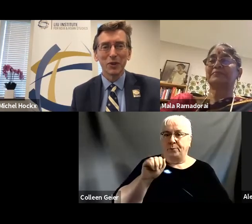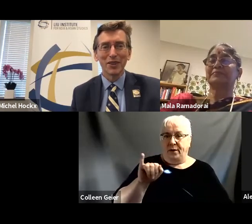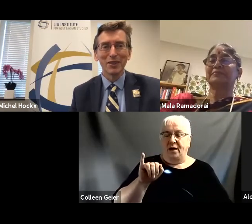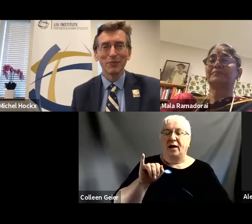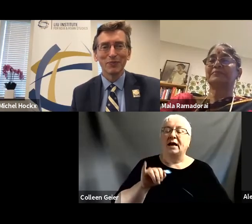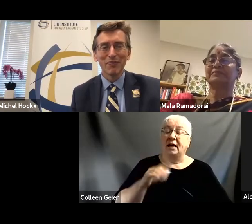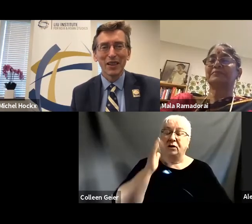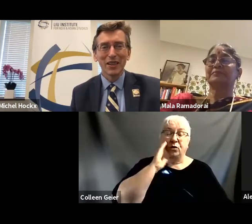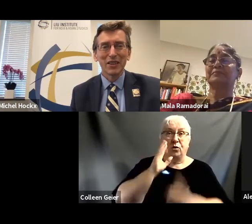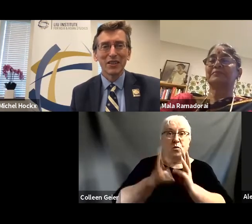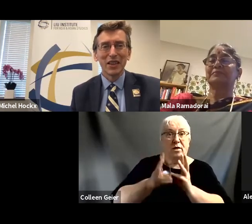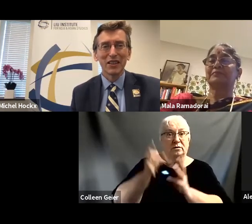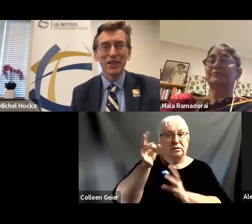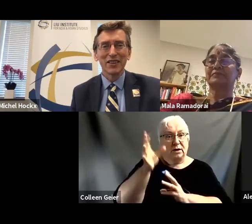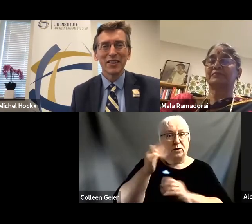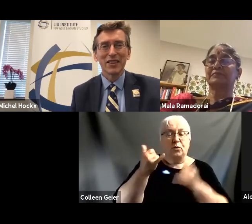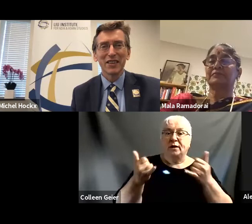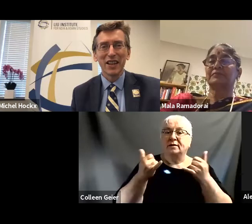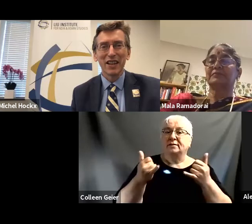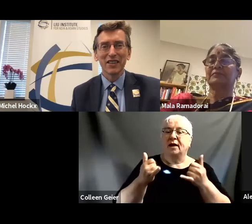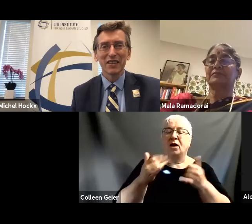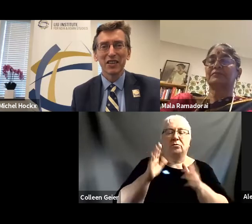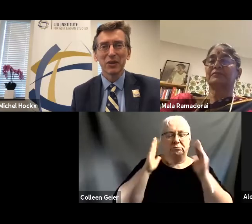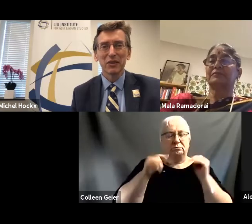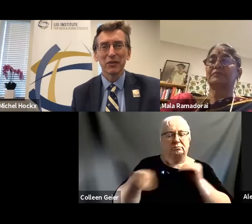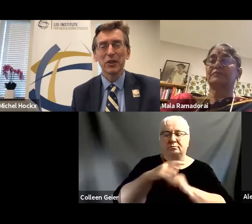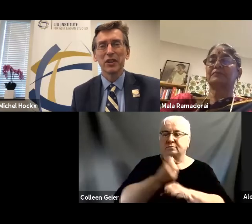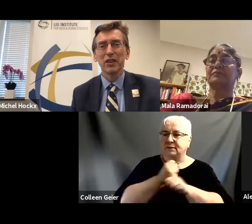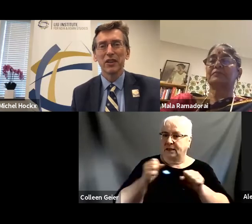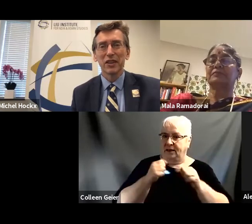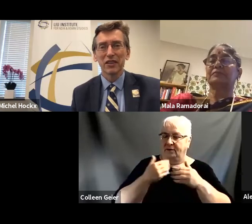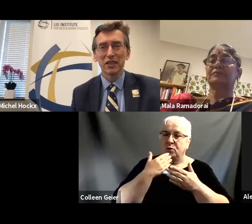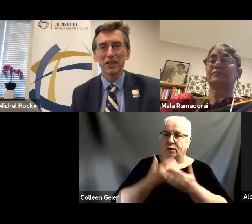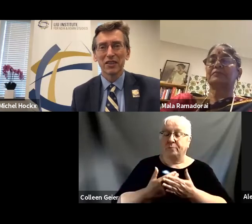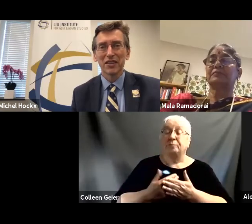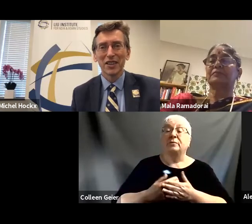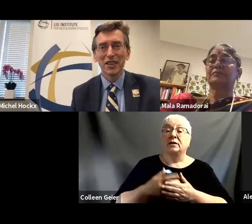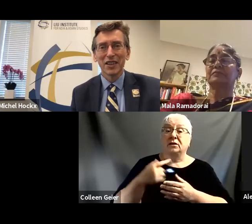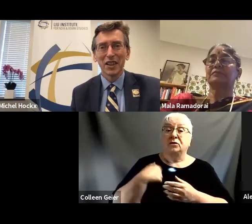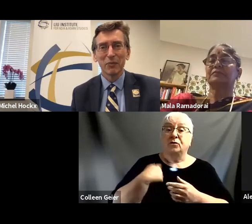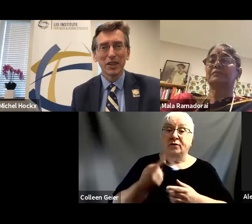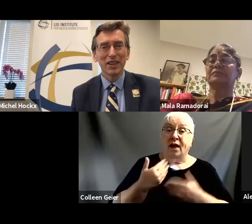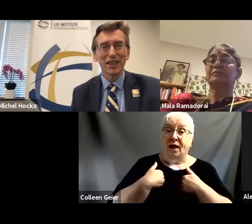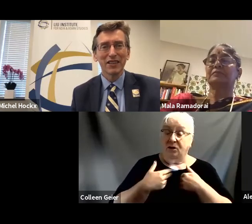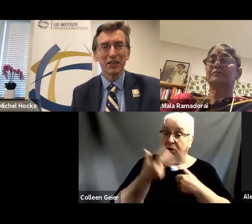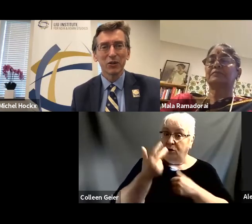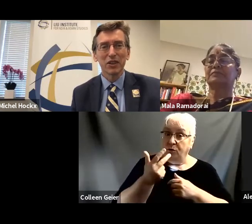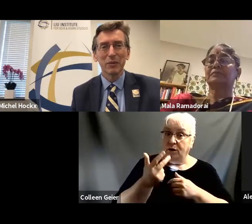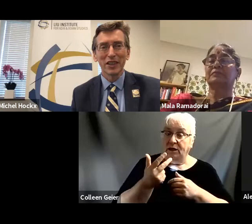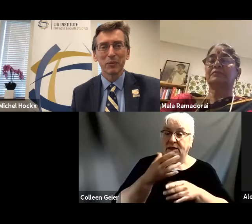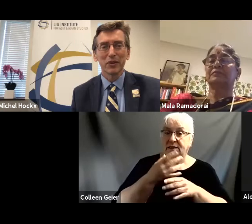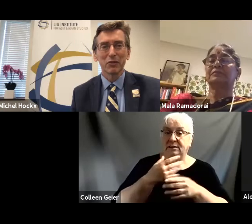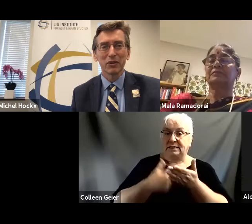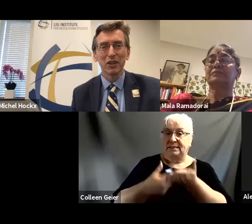safe and well. Today's event is the last in a series of 3 online discussions aimed at connecting Notre